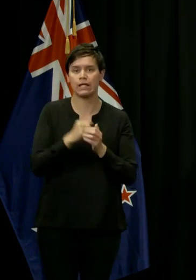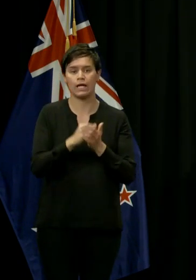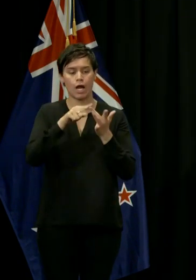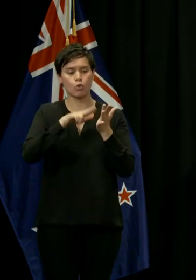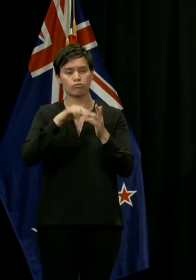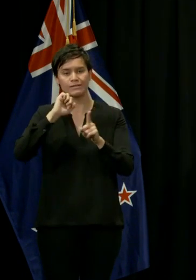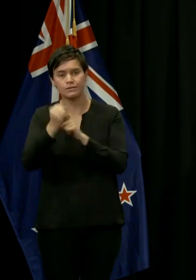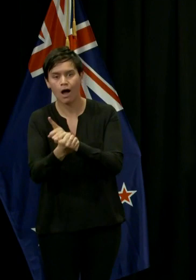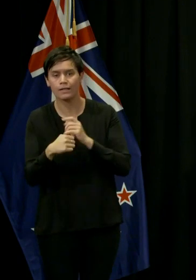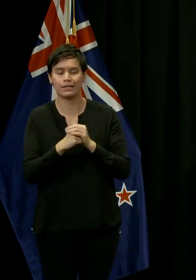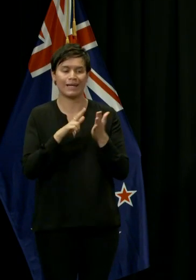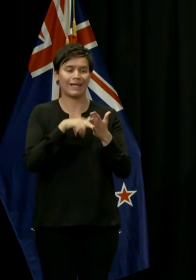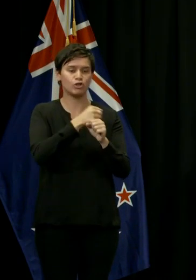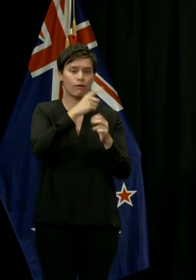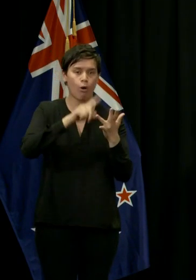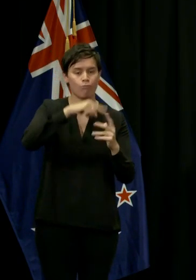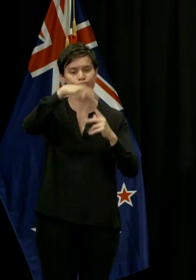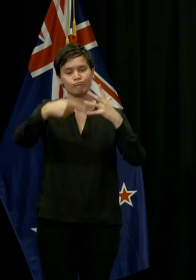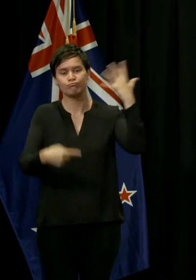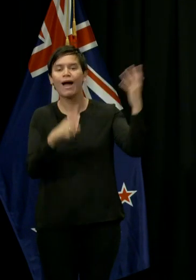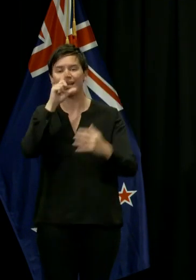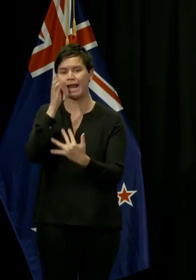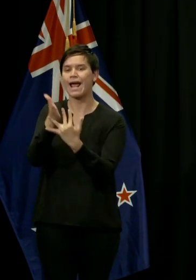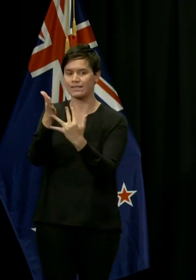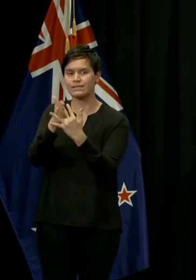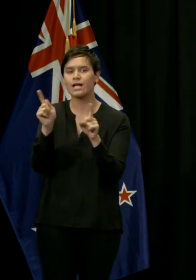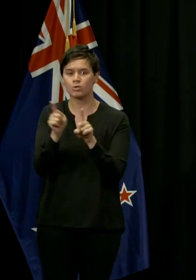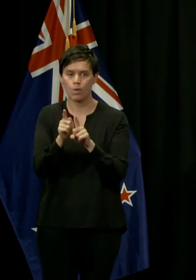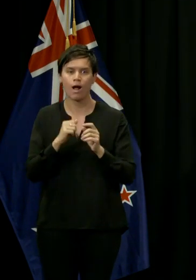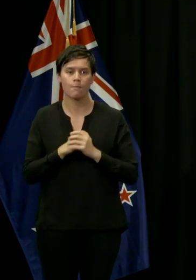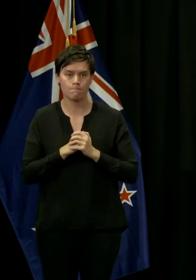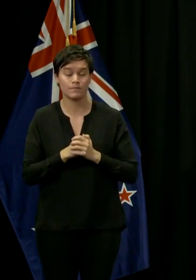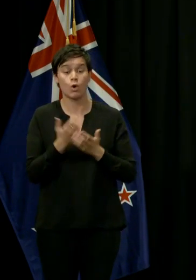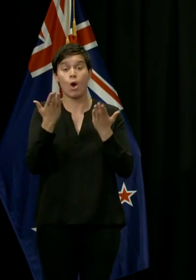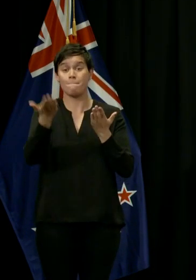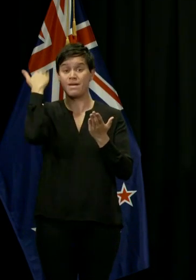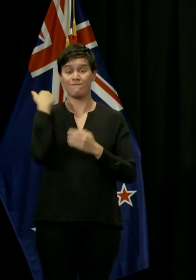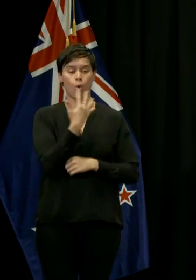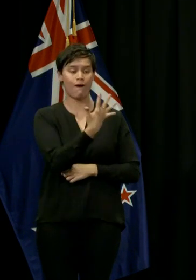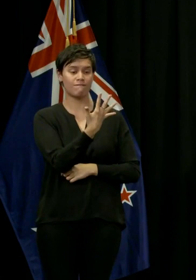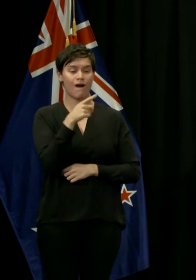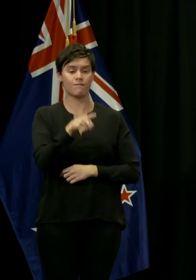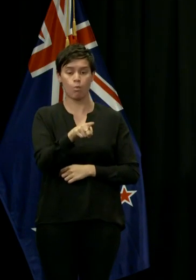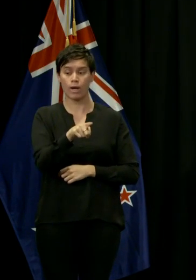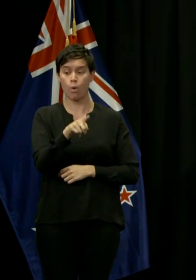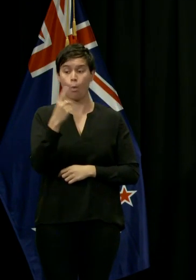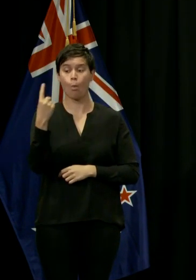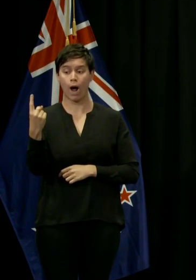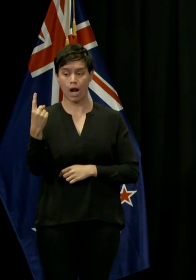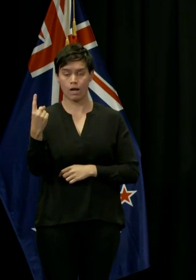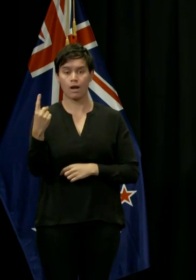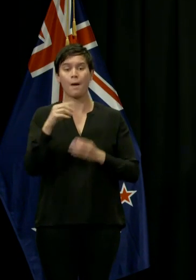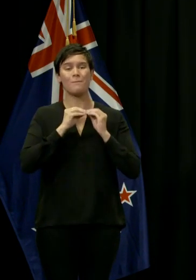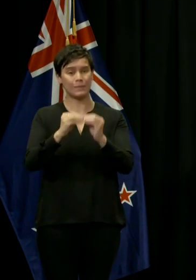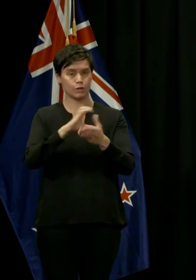of the scheme outlined today takes the estimated cost of the wage subsidy scheme from $5.1 billion to $9.3